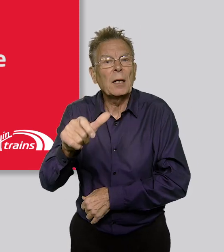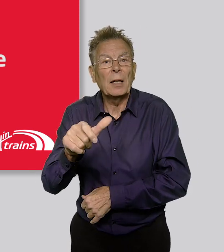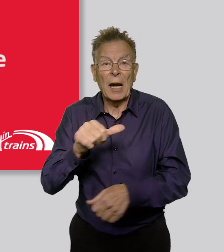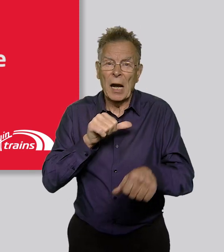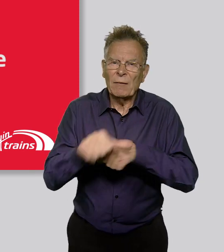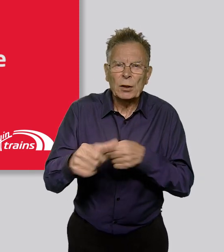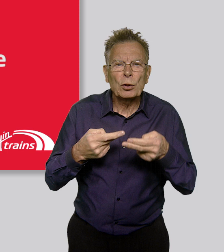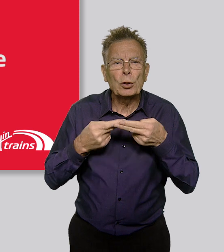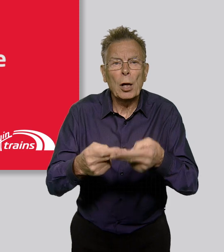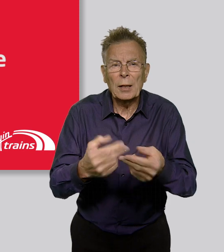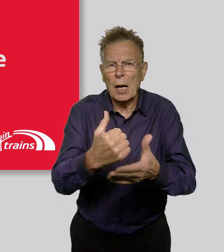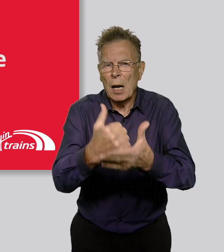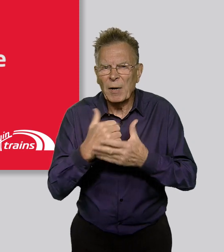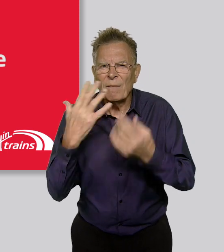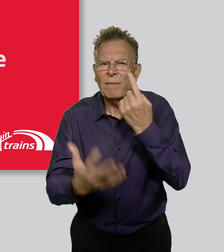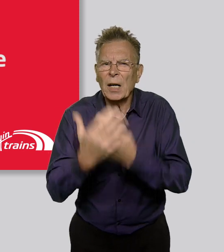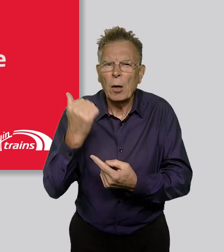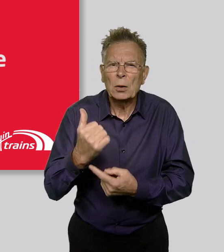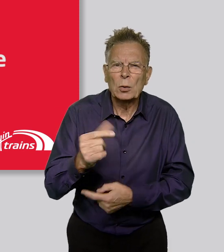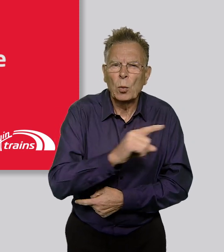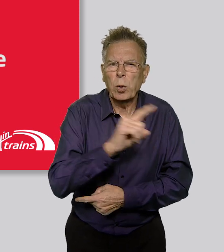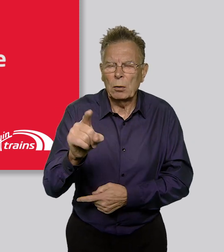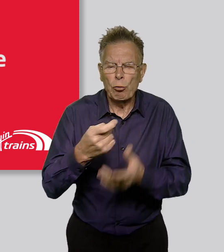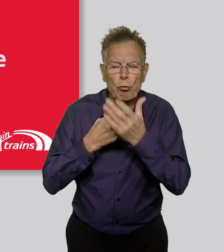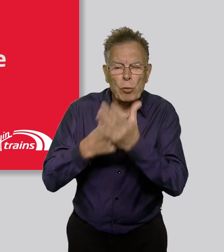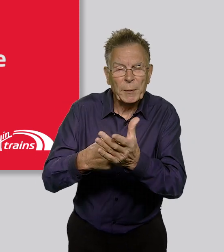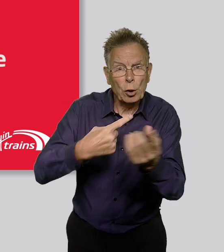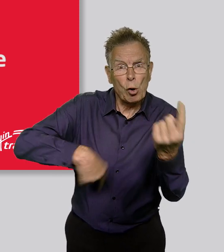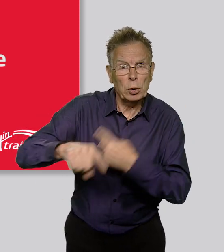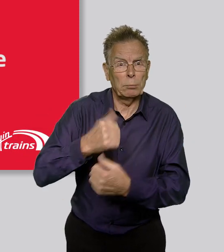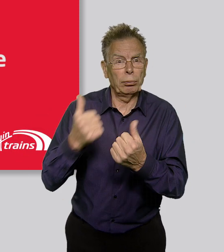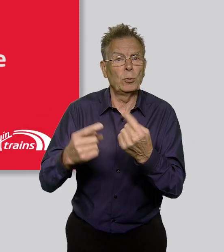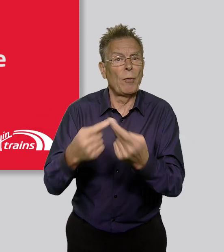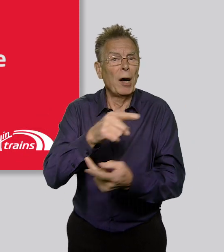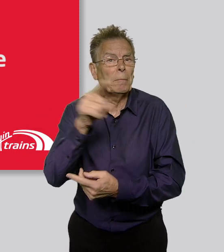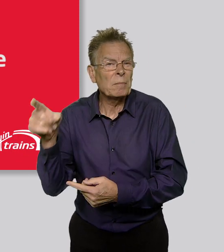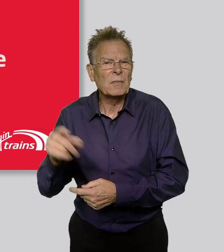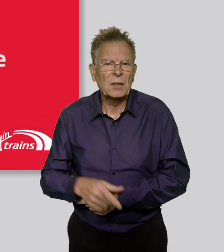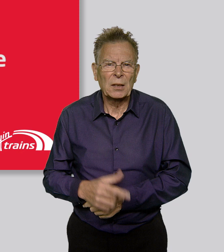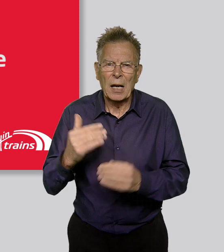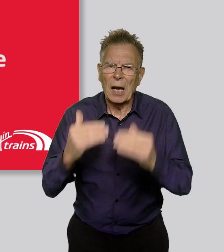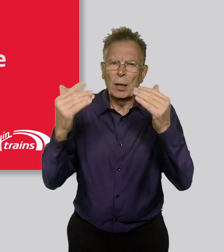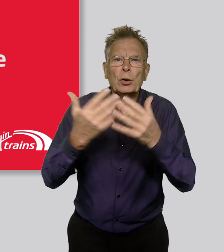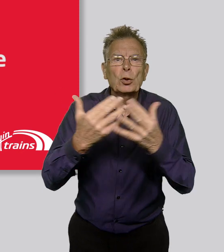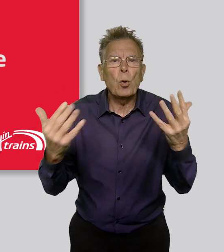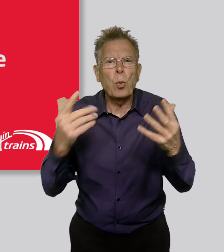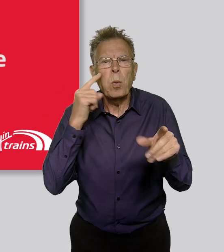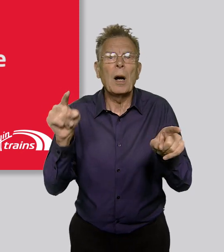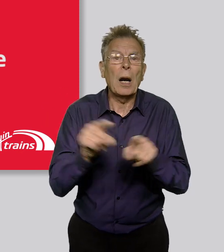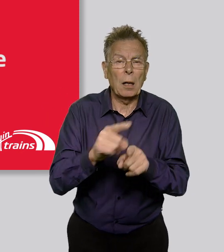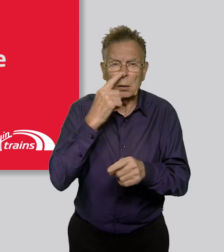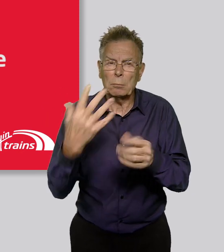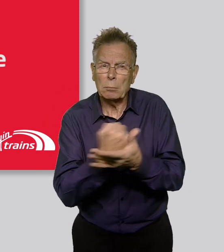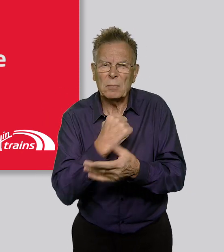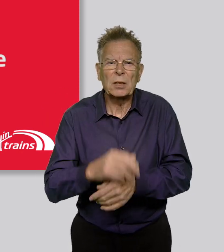Surveying customers after a journey helps us find out how likely you are to recommend us. The higher the score, the more likely you